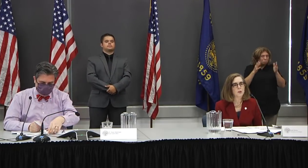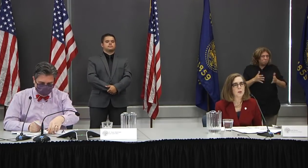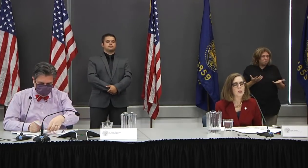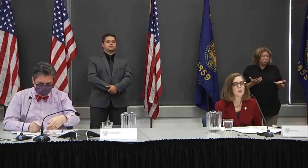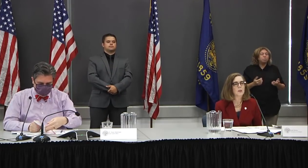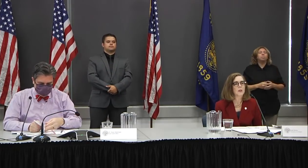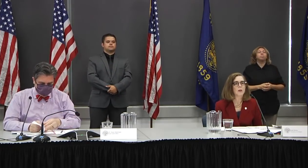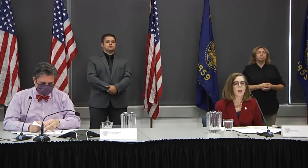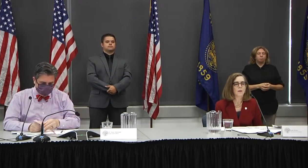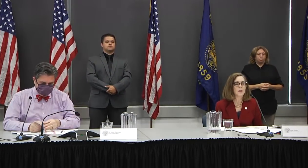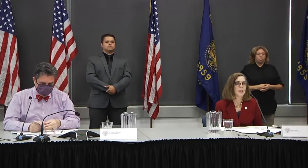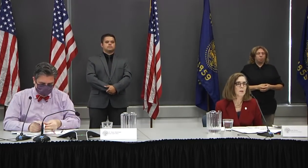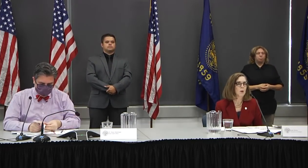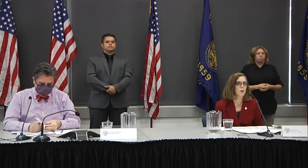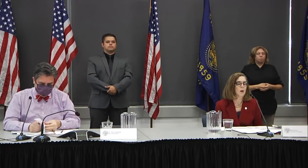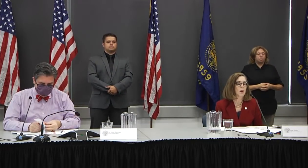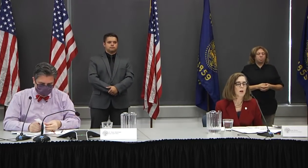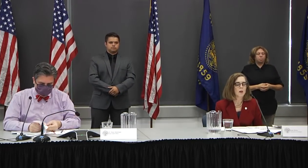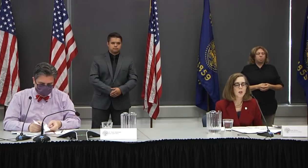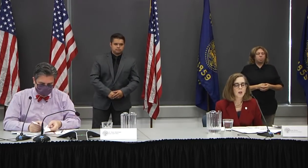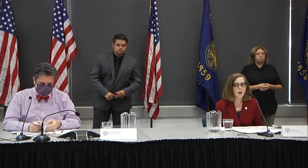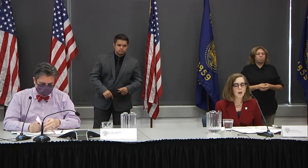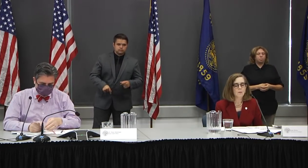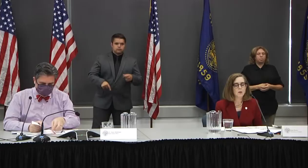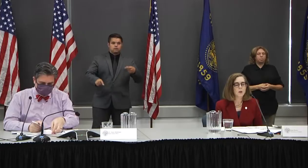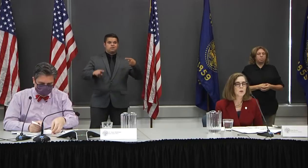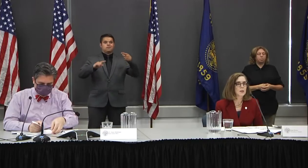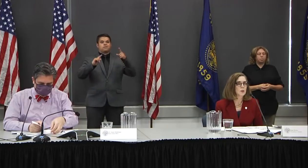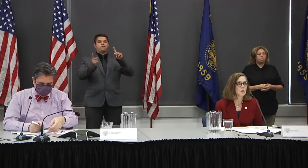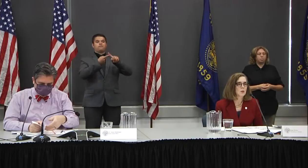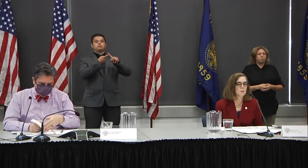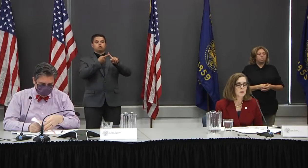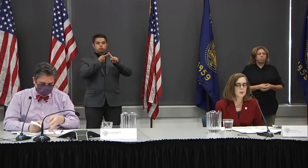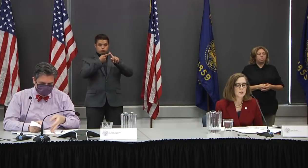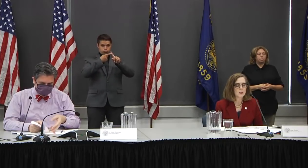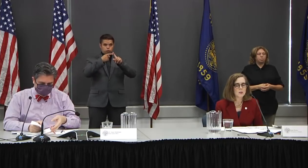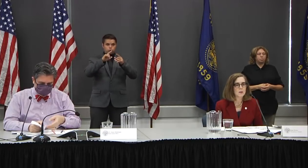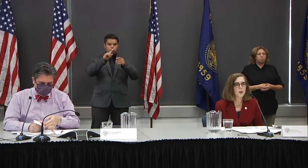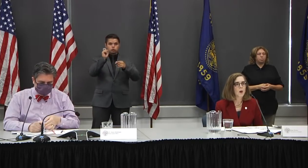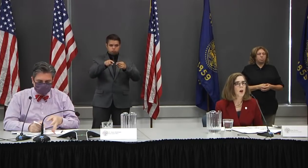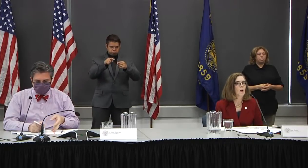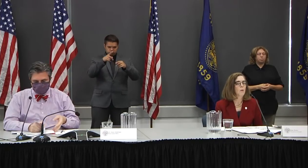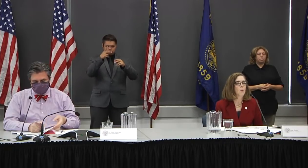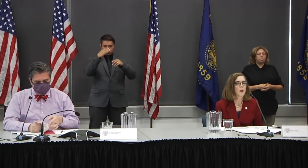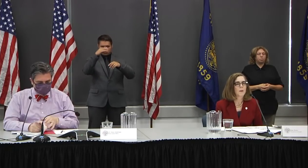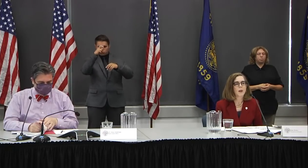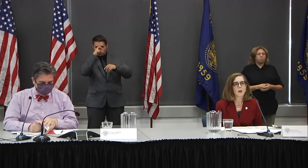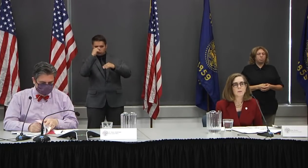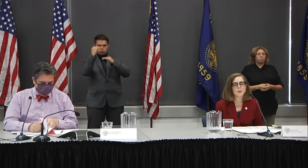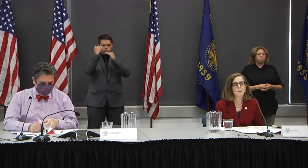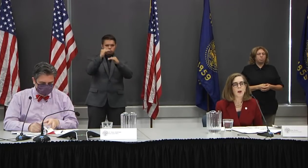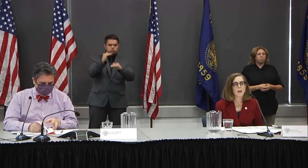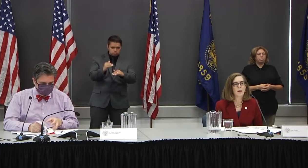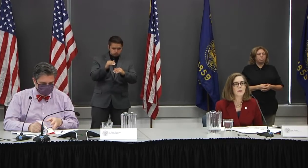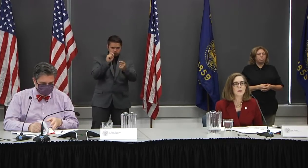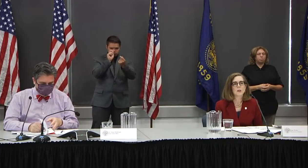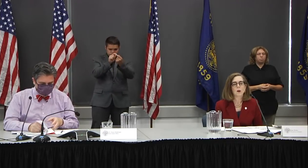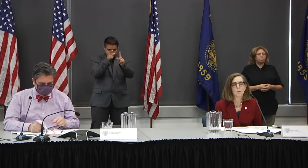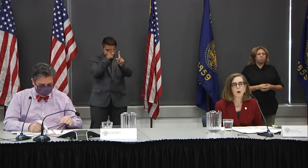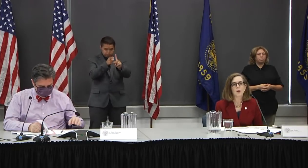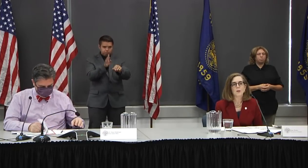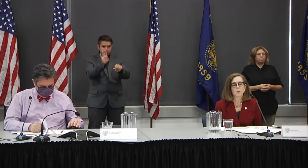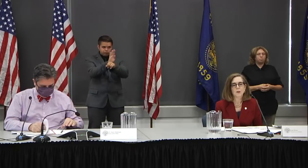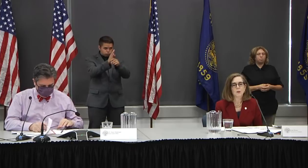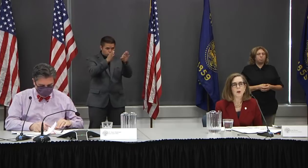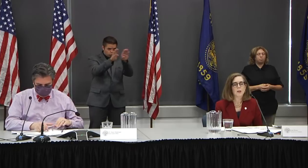additional restrictions that are on the table are closing certain businesses. One that comes to mind, obviously,